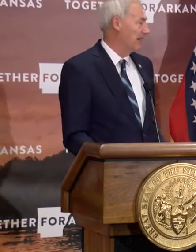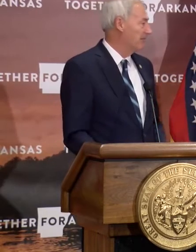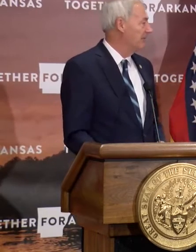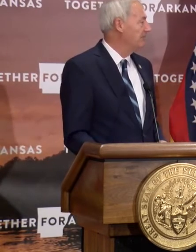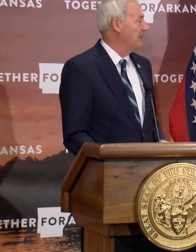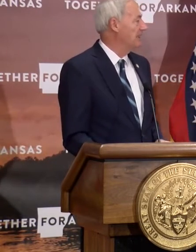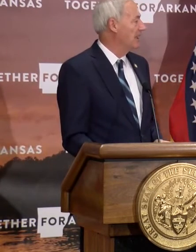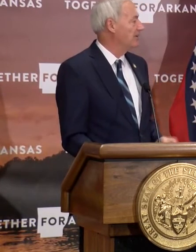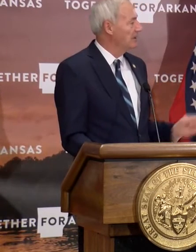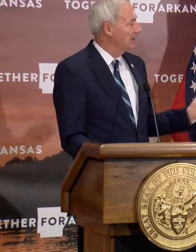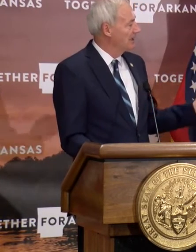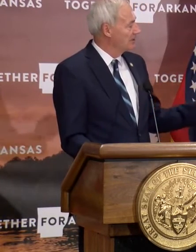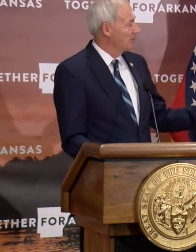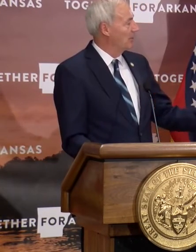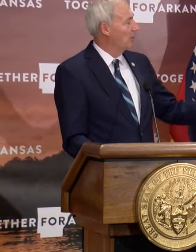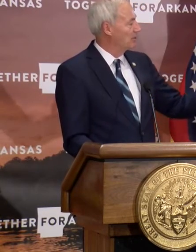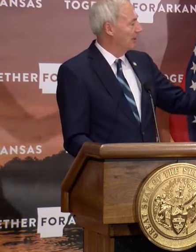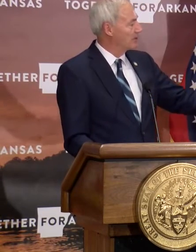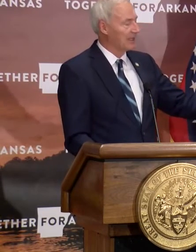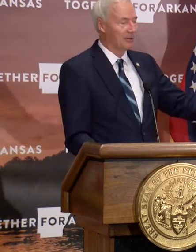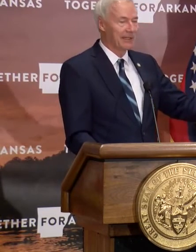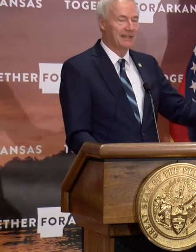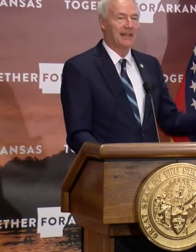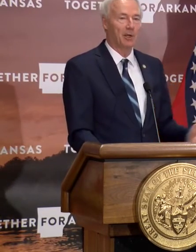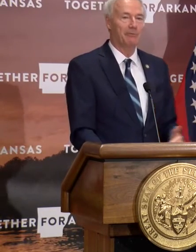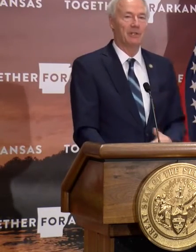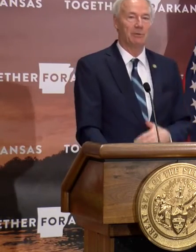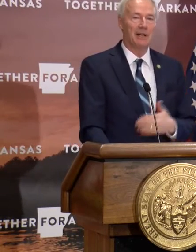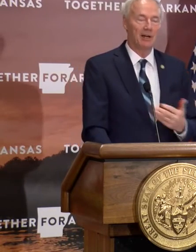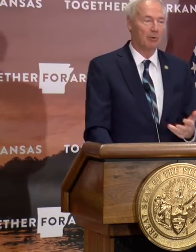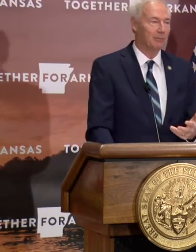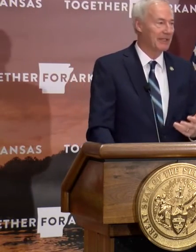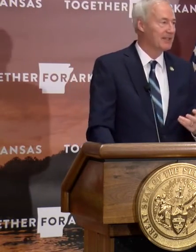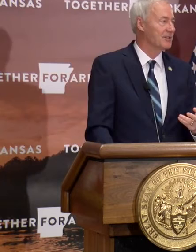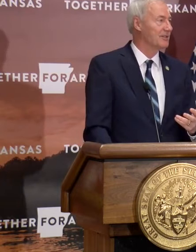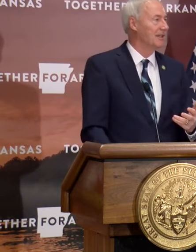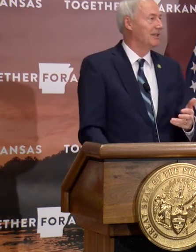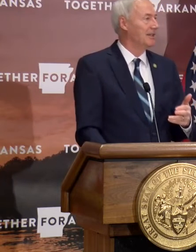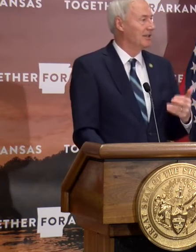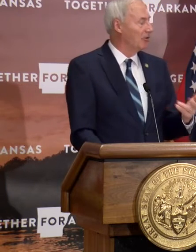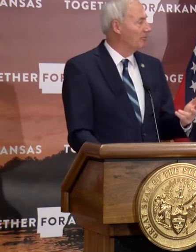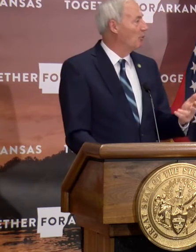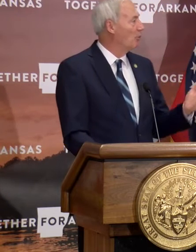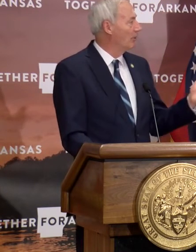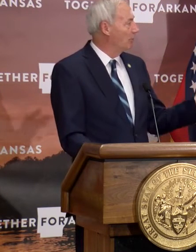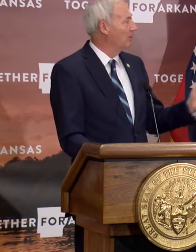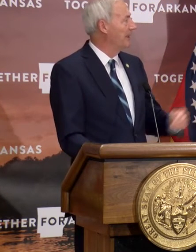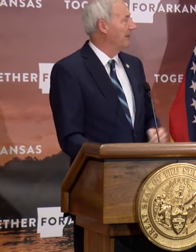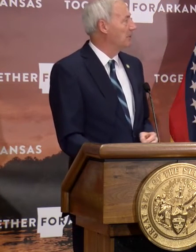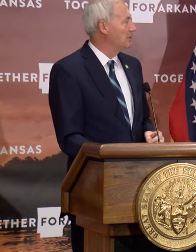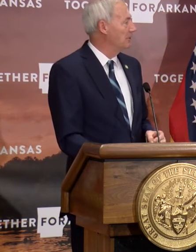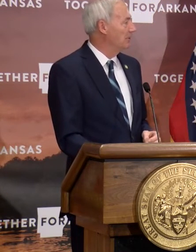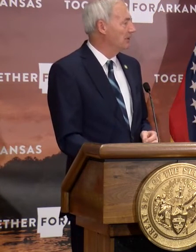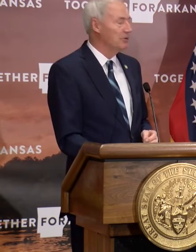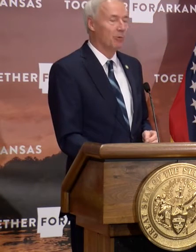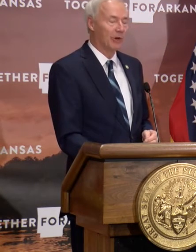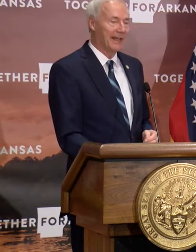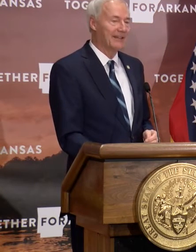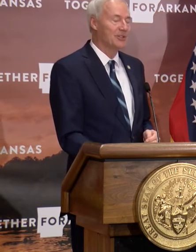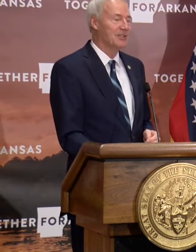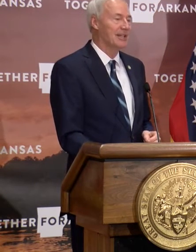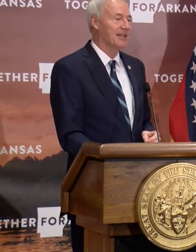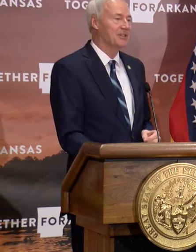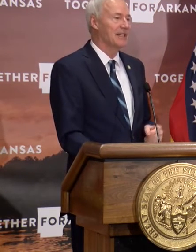We're at about 1,500, so we want to accelerate that. Hopefully when our equipment gets on board, we'll be able to do